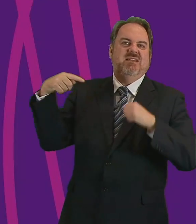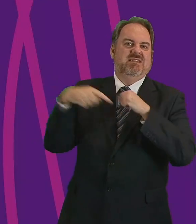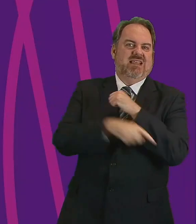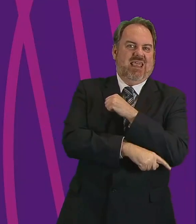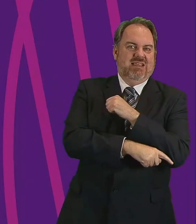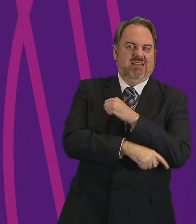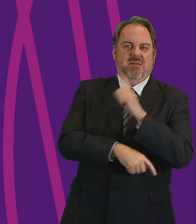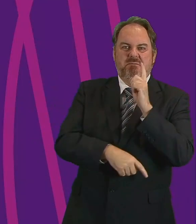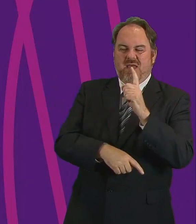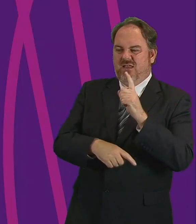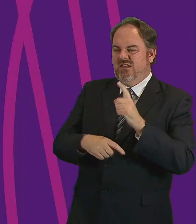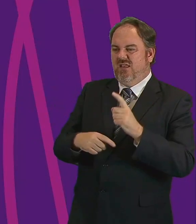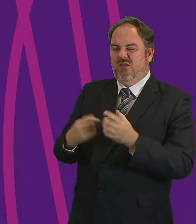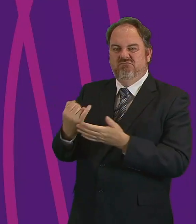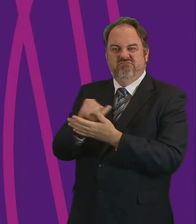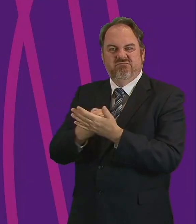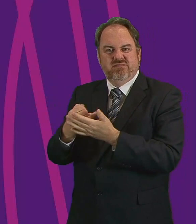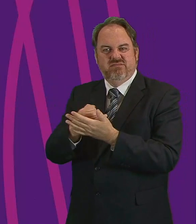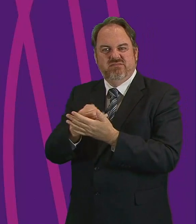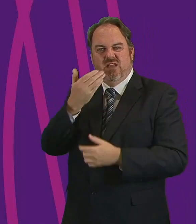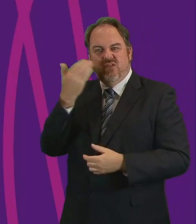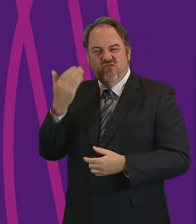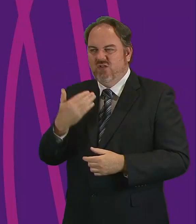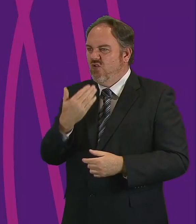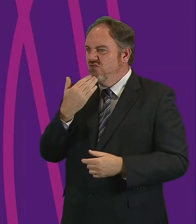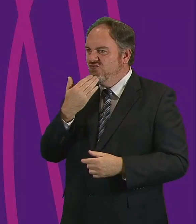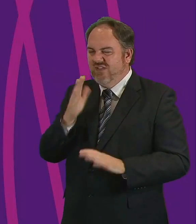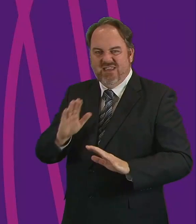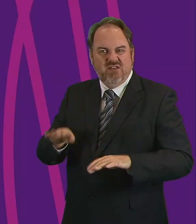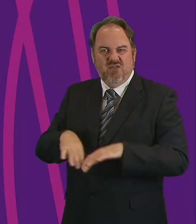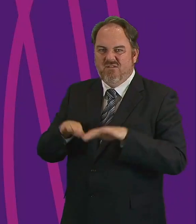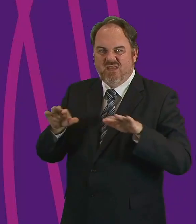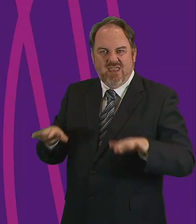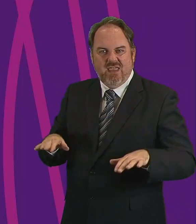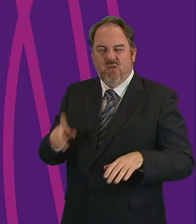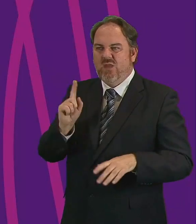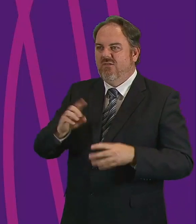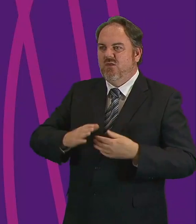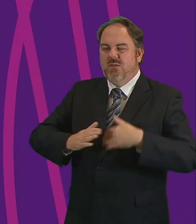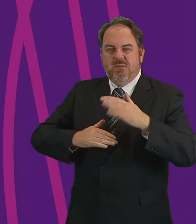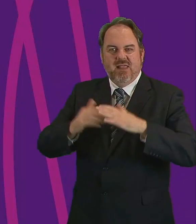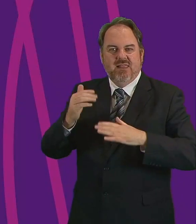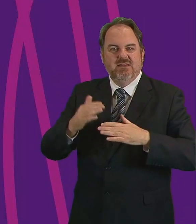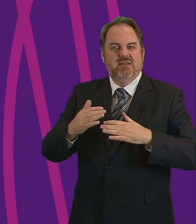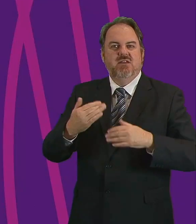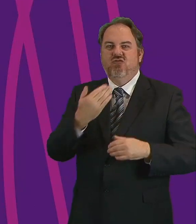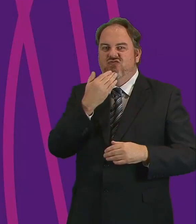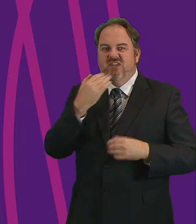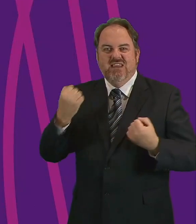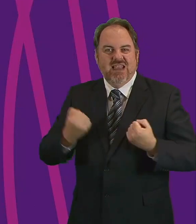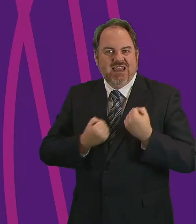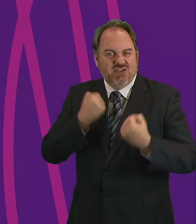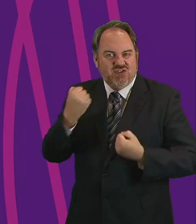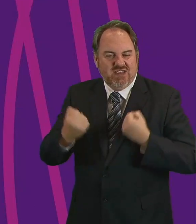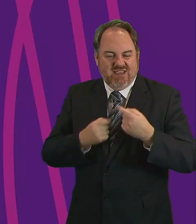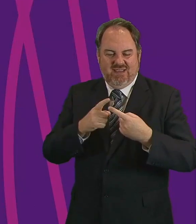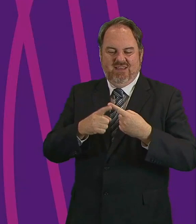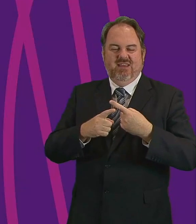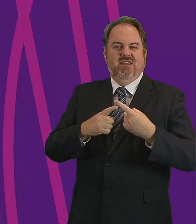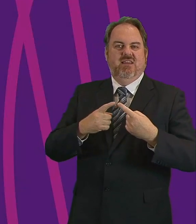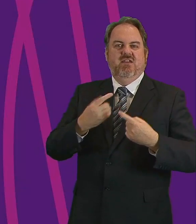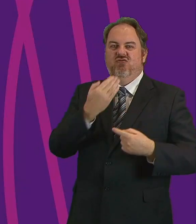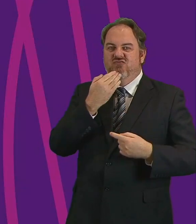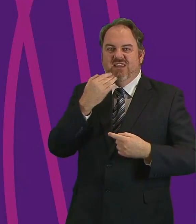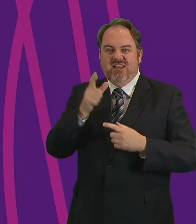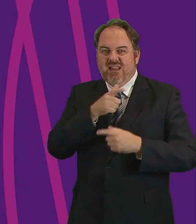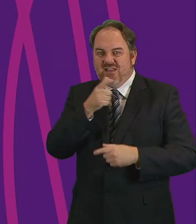stronger, fairer and greener. That means new green homes, more green energy, heat and electricity,